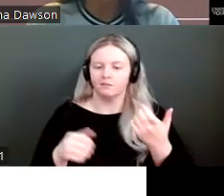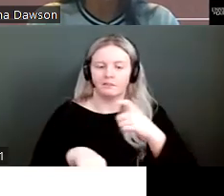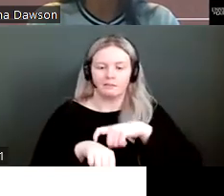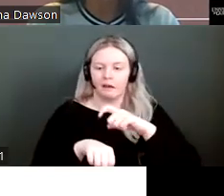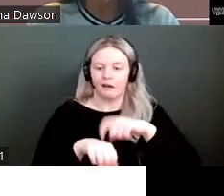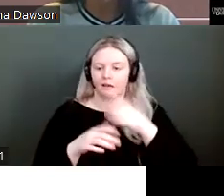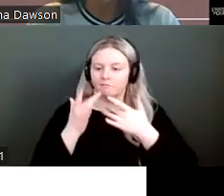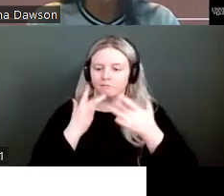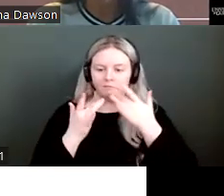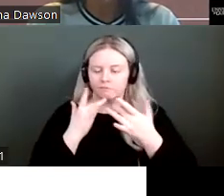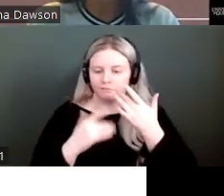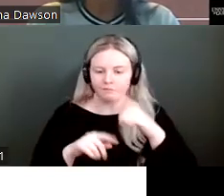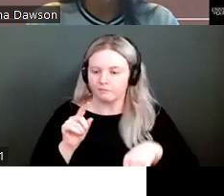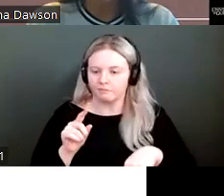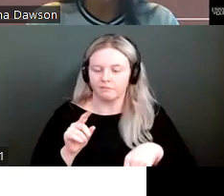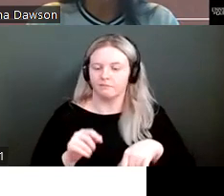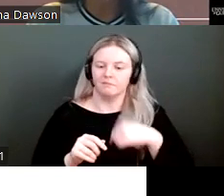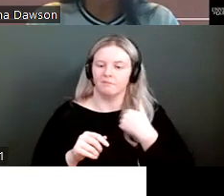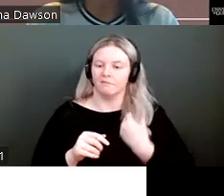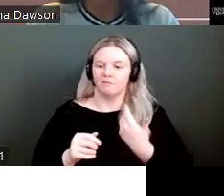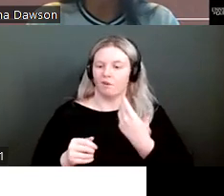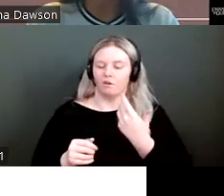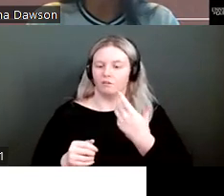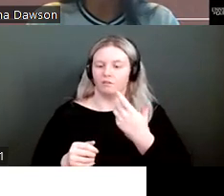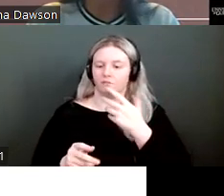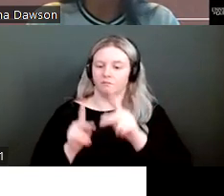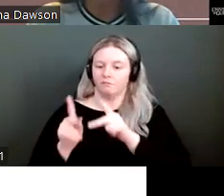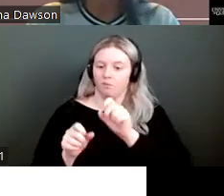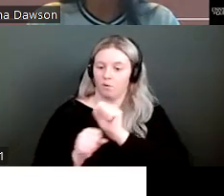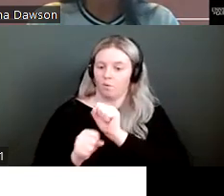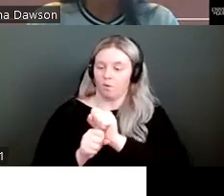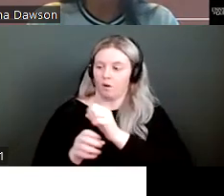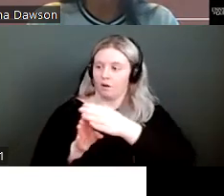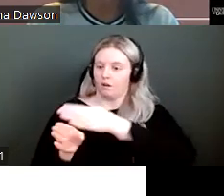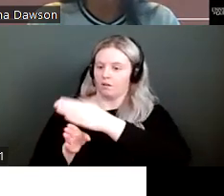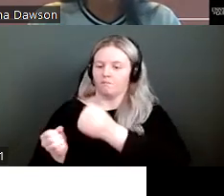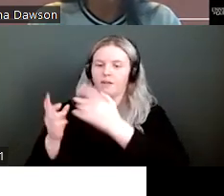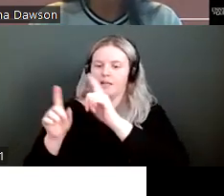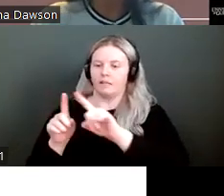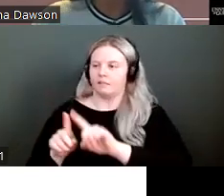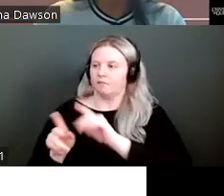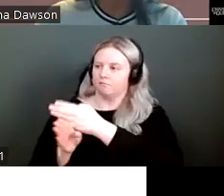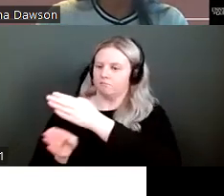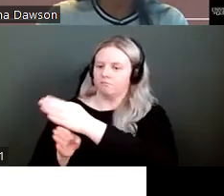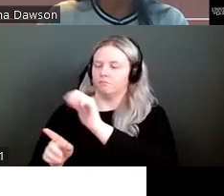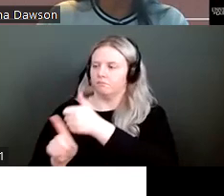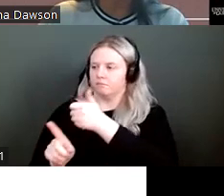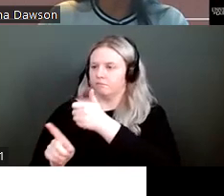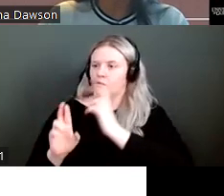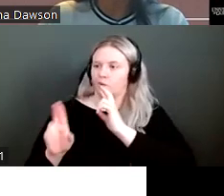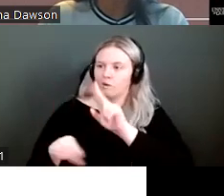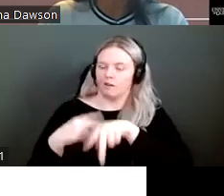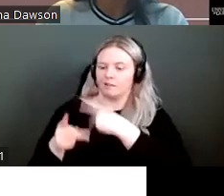so, given the many responsibilities that frontline sectors and many sectors have responding to this type of